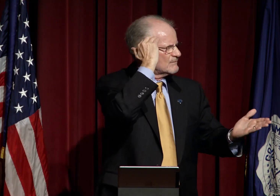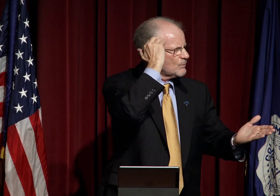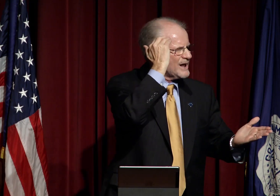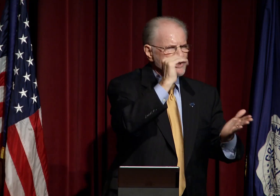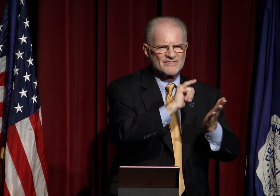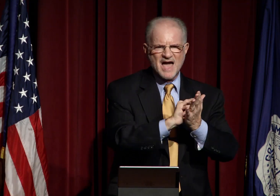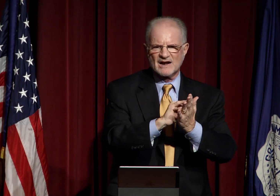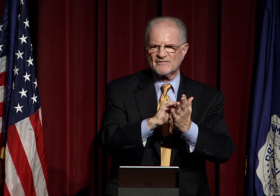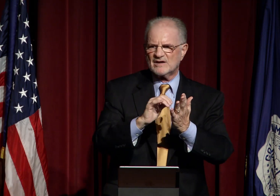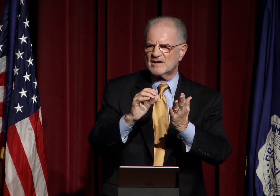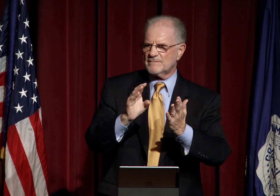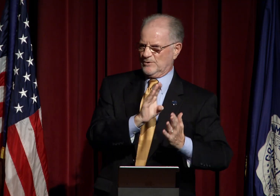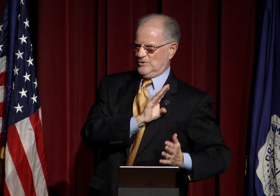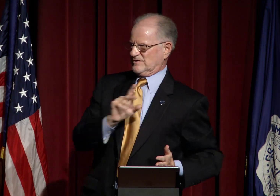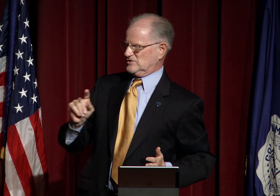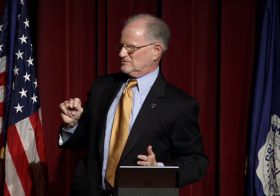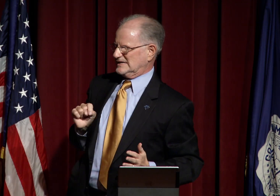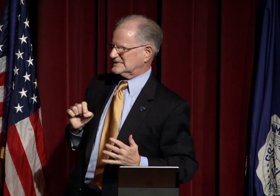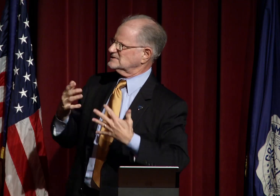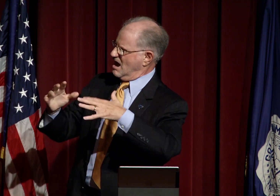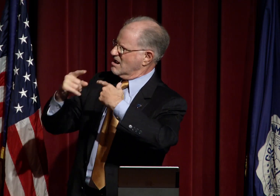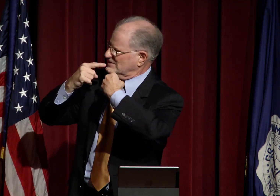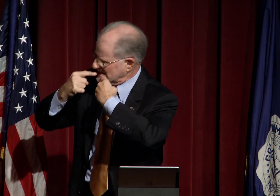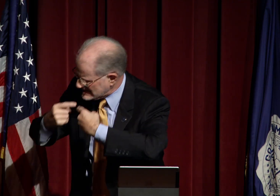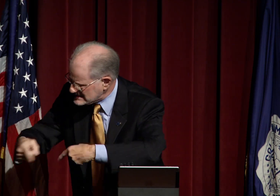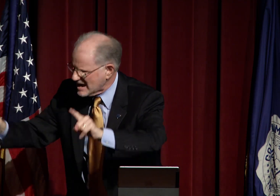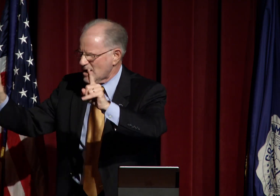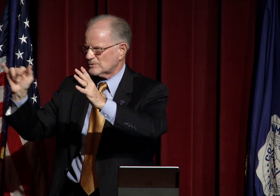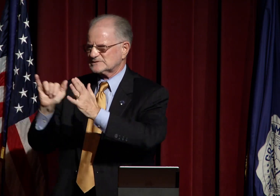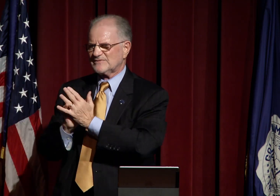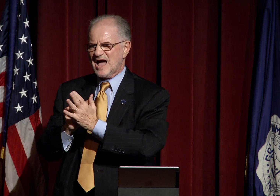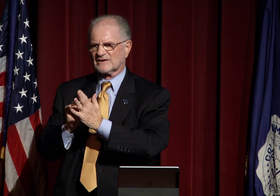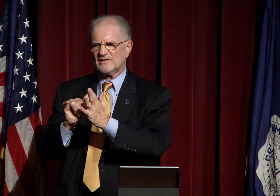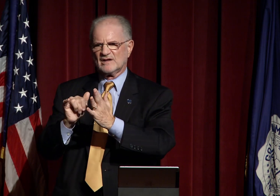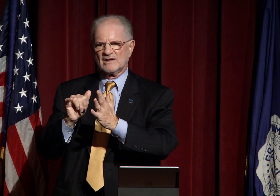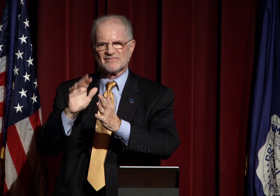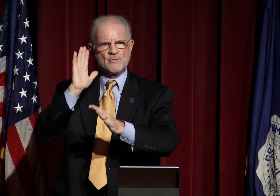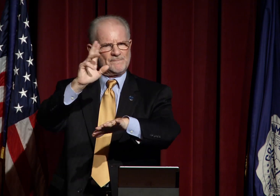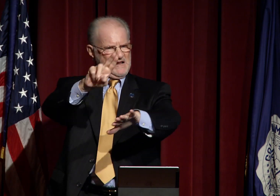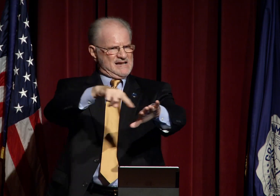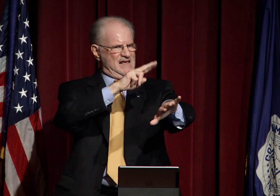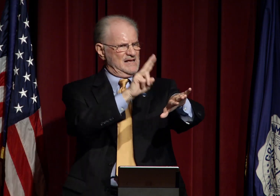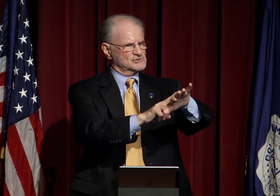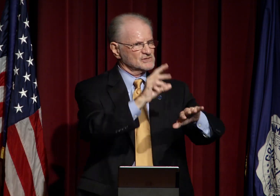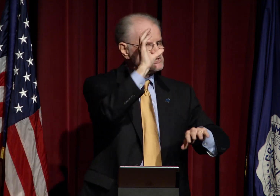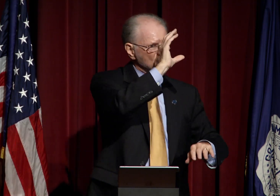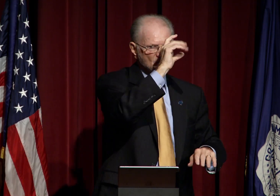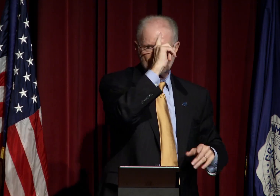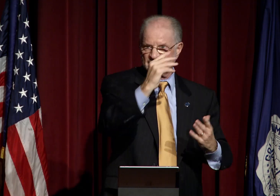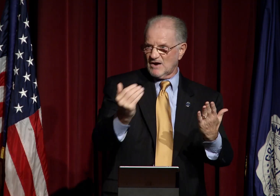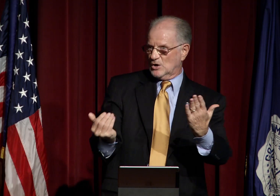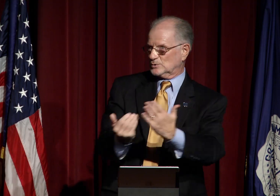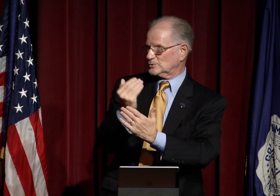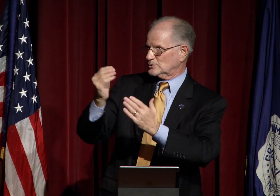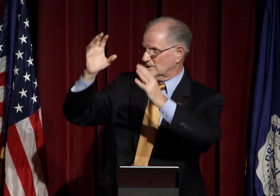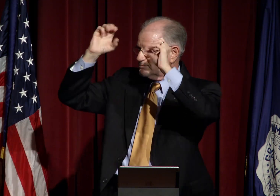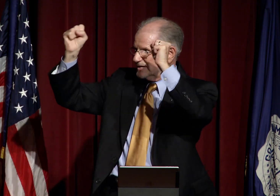Gallaudet, we must also be aware that the Board of Trustees has already clearly stated that there will be a